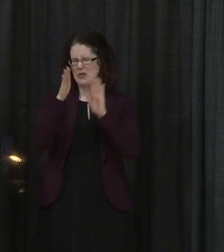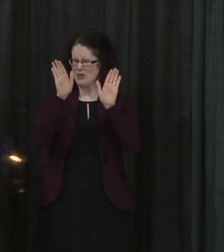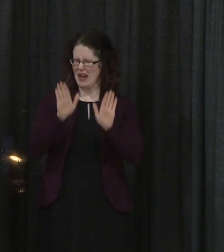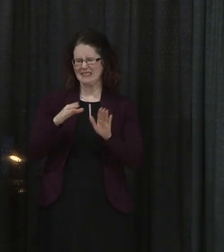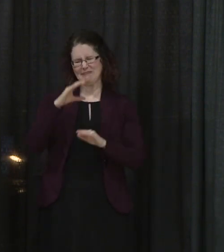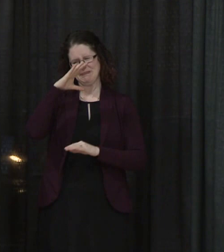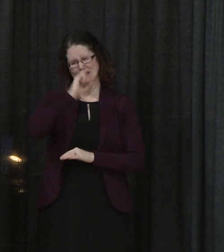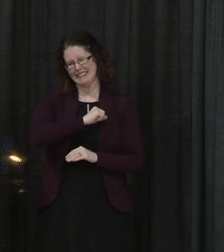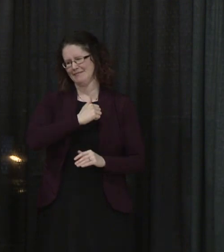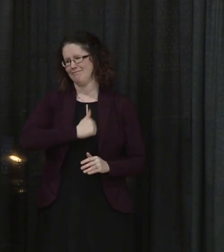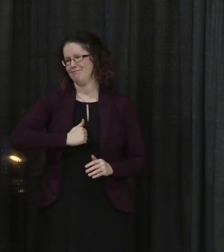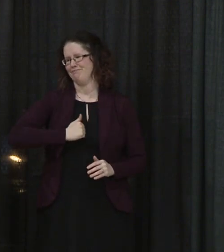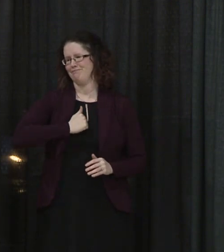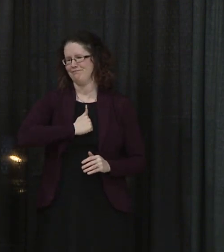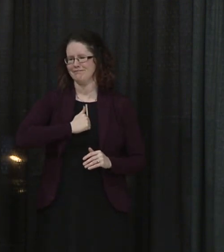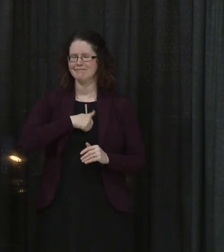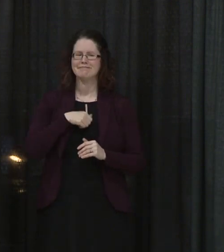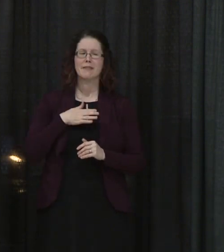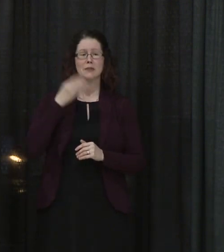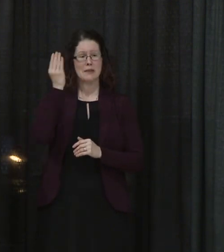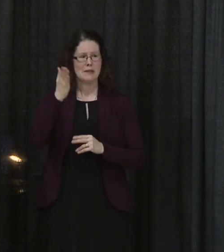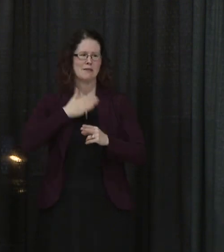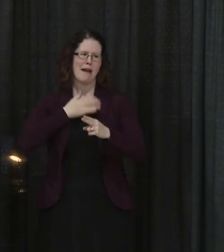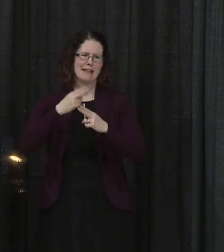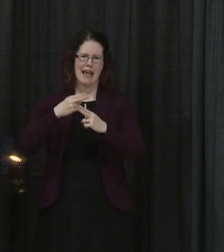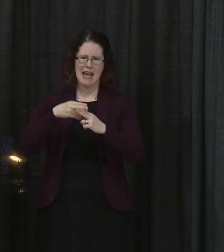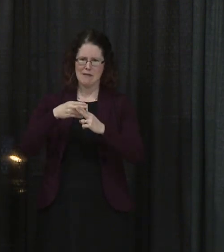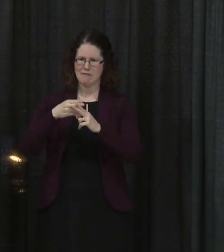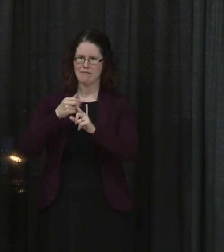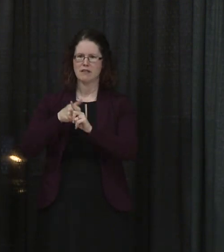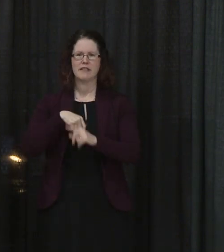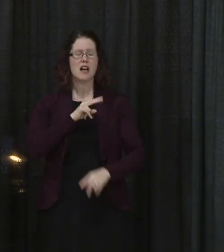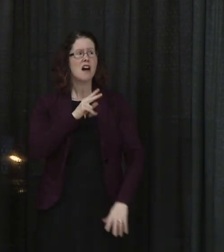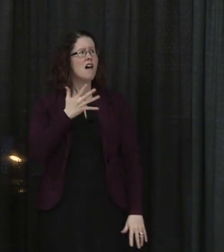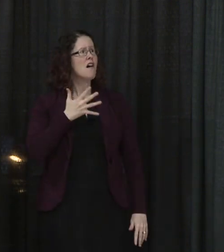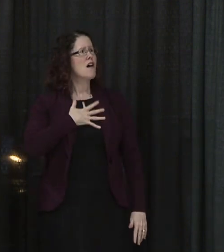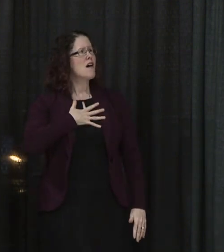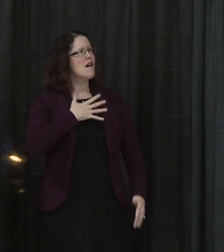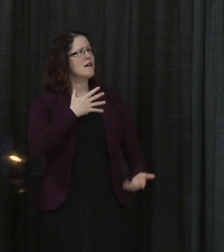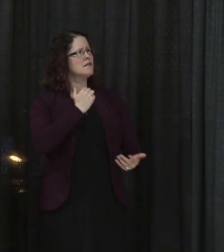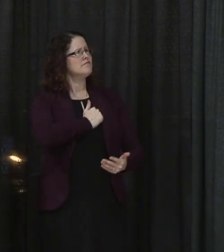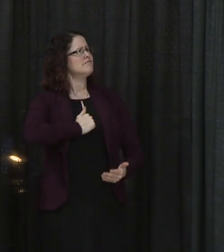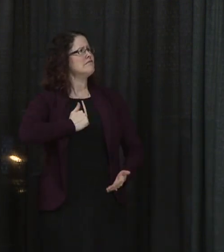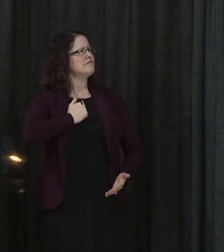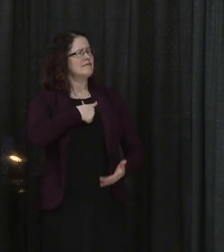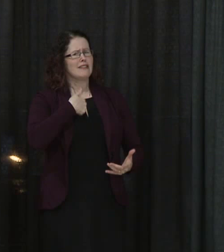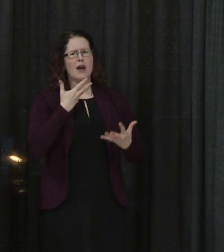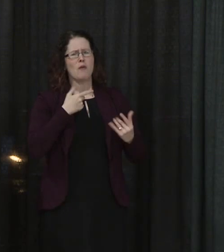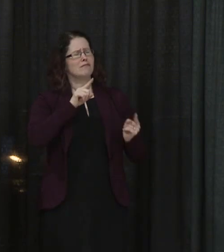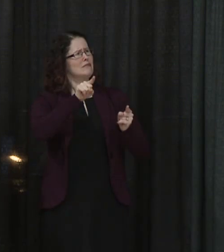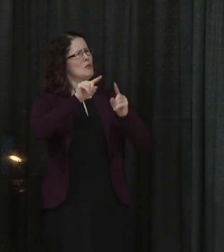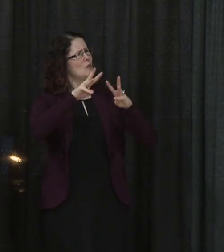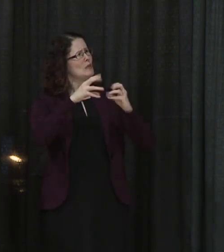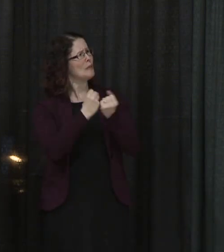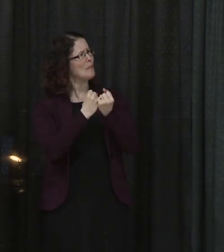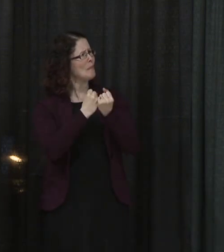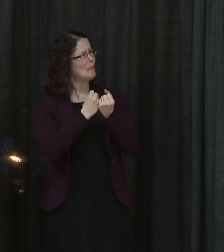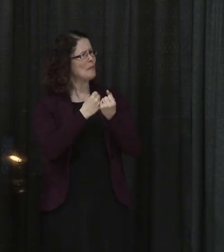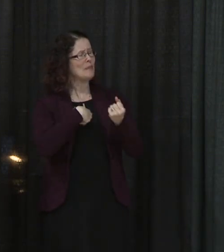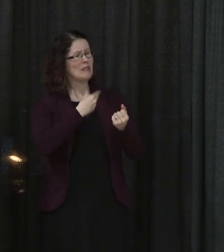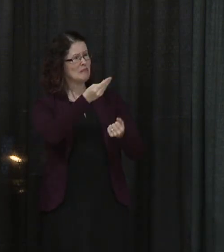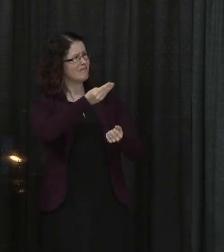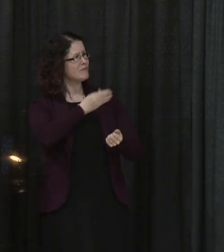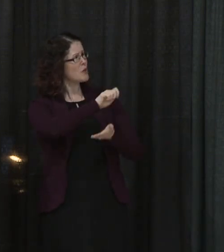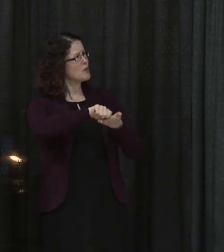morning." I told her who I was. She looked at me and she said, "I'm so sorry. I really want to go to your workshop this morning. Can I